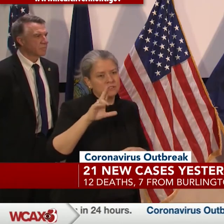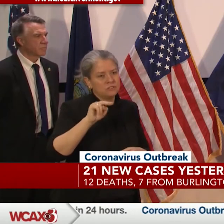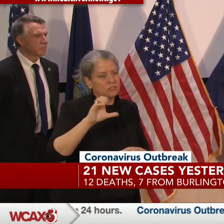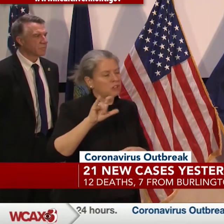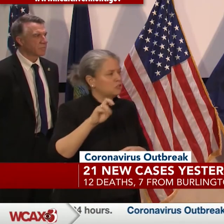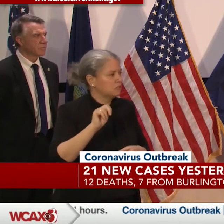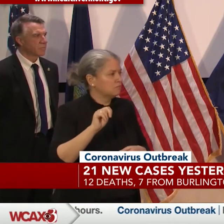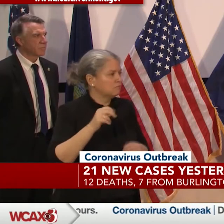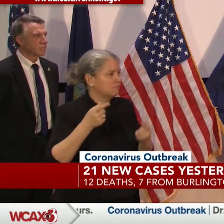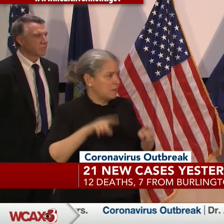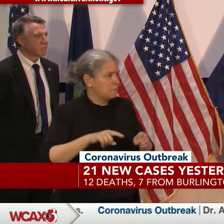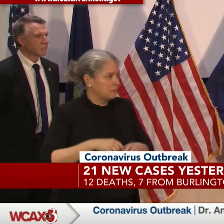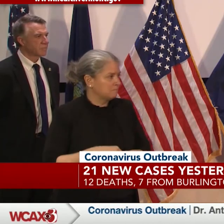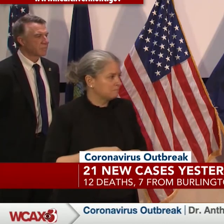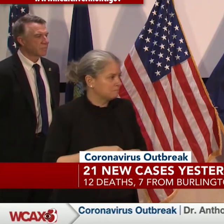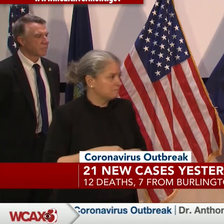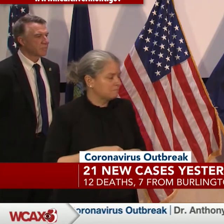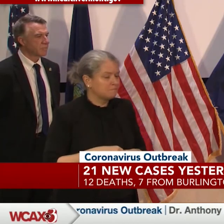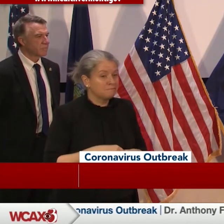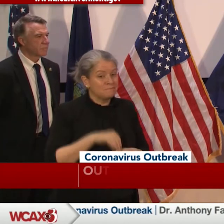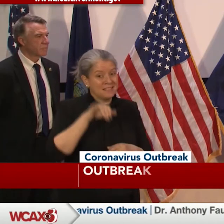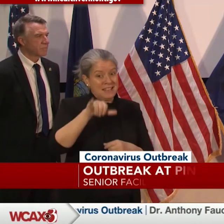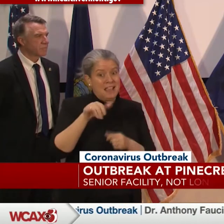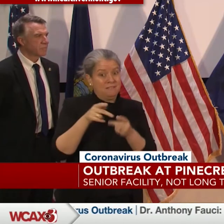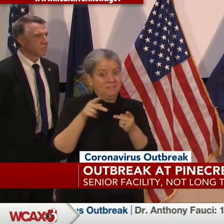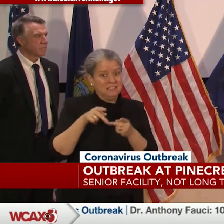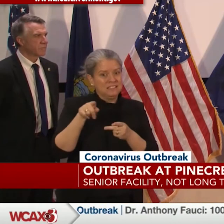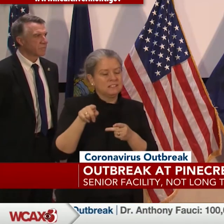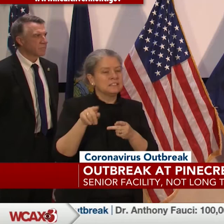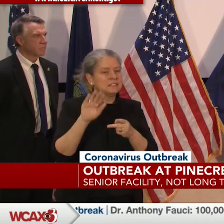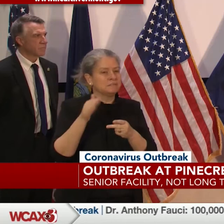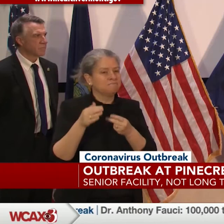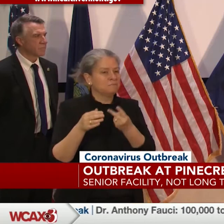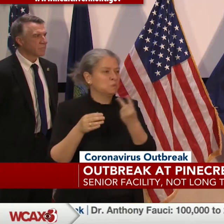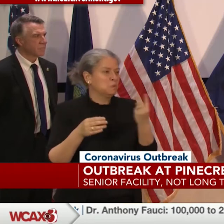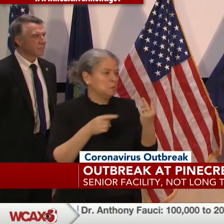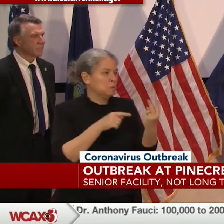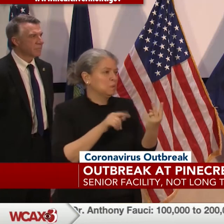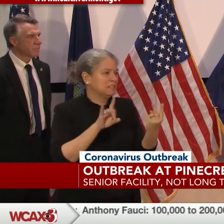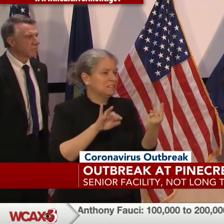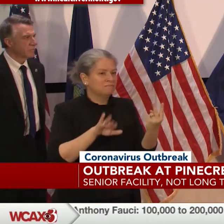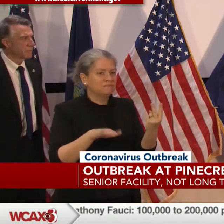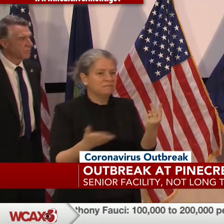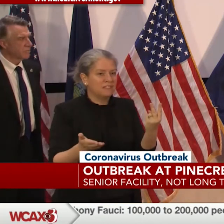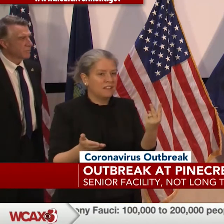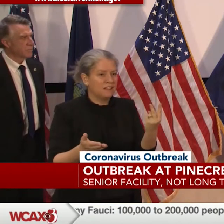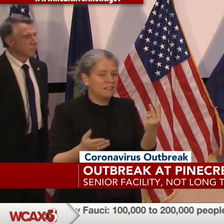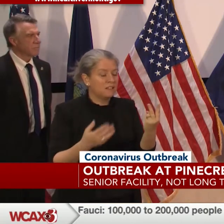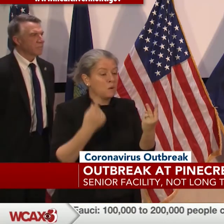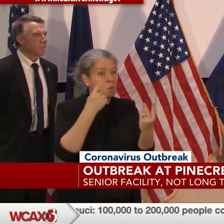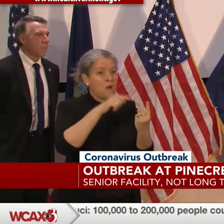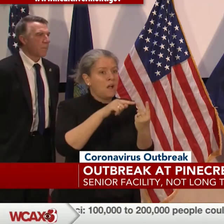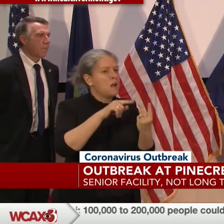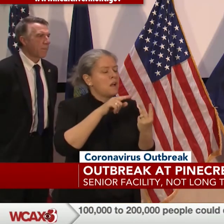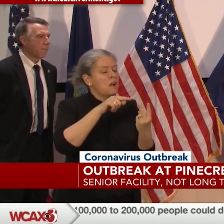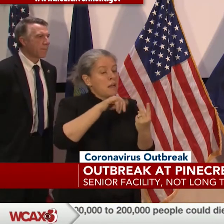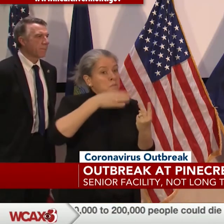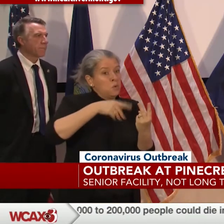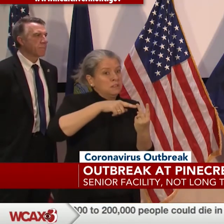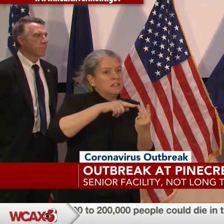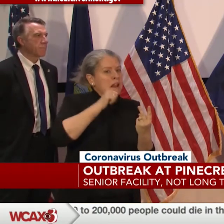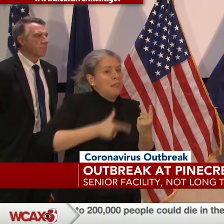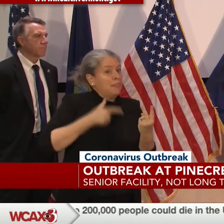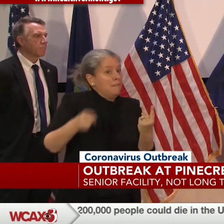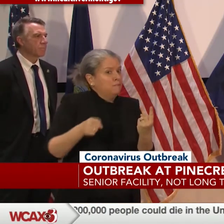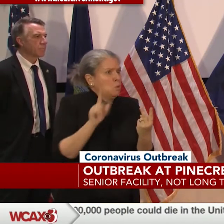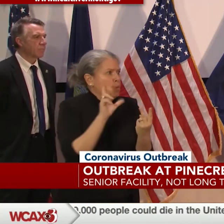There are now 2 deaths associated with that facility. One, not a person that was living there,